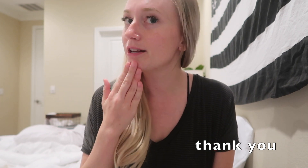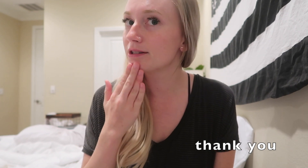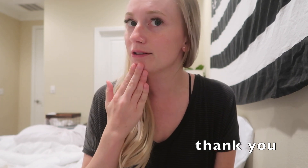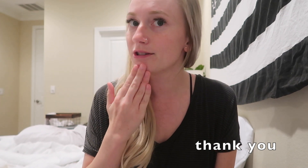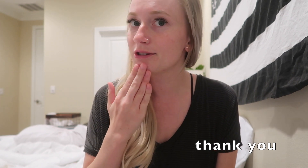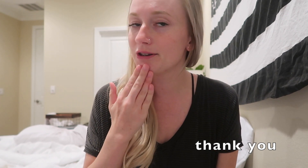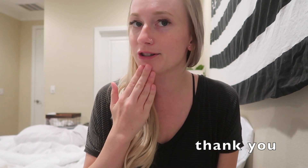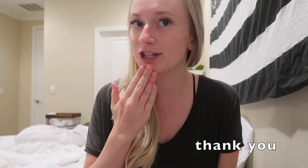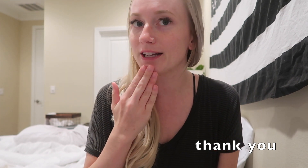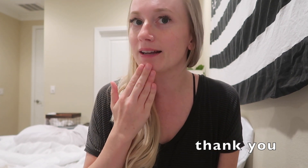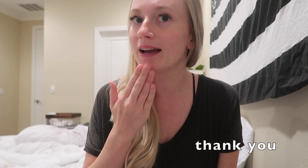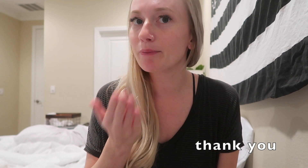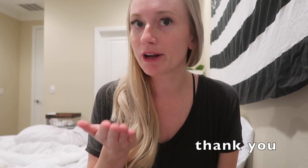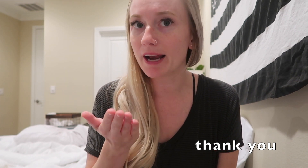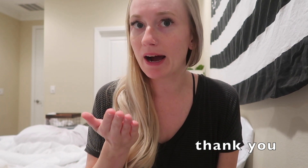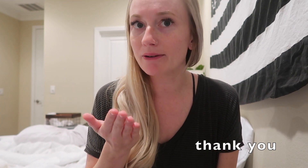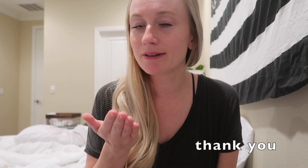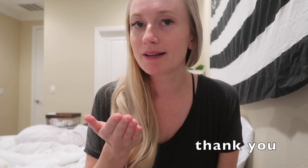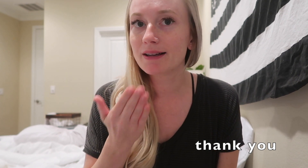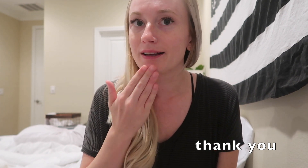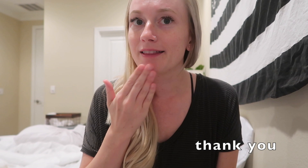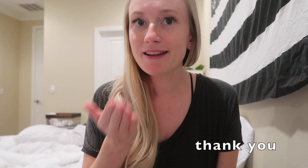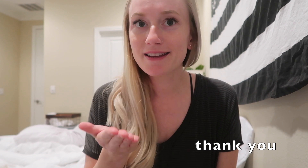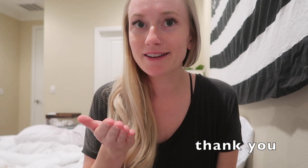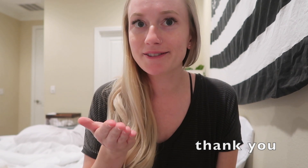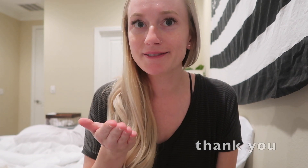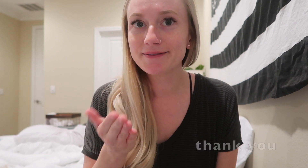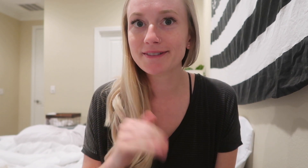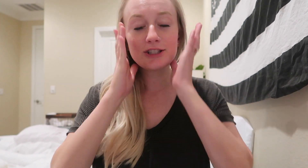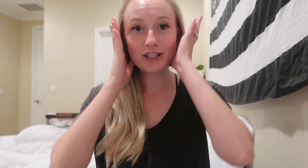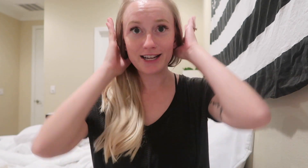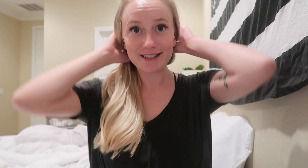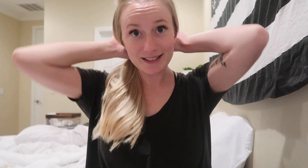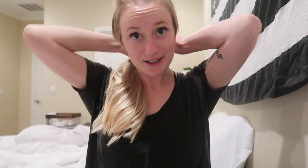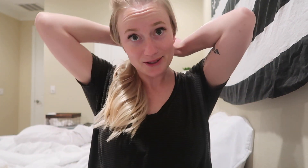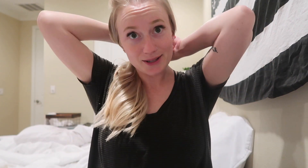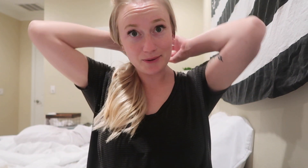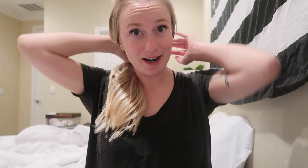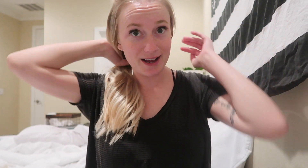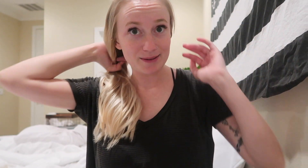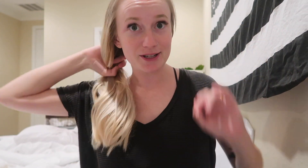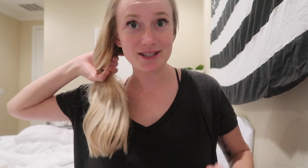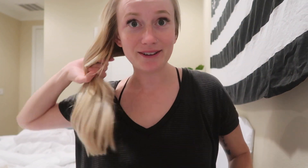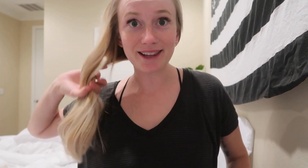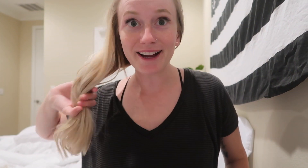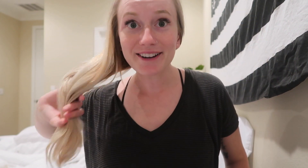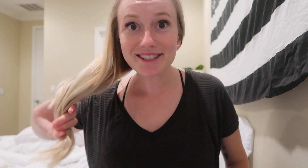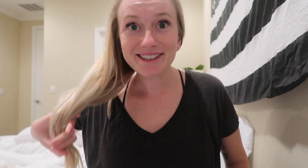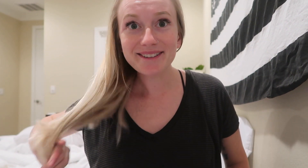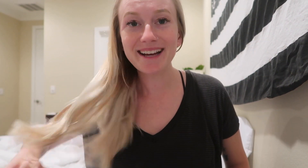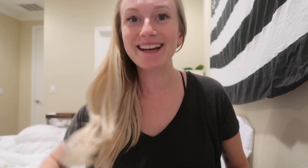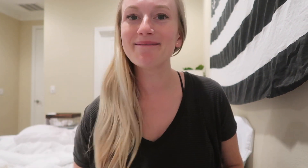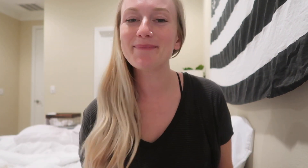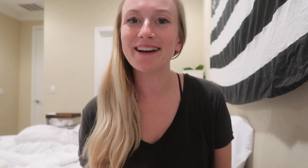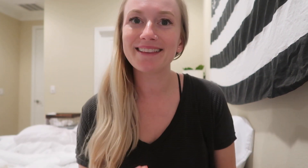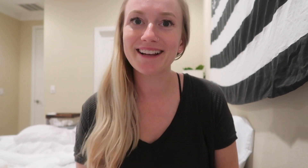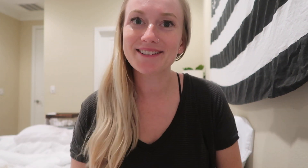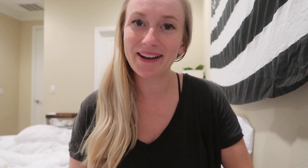it to your chin and bring it out. Thank you. She doesn't use this one as much as I would like her to, but that's